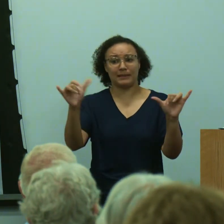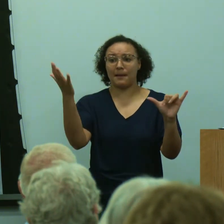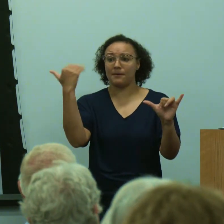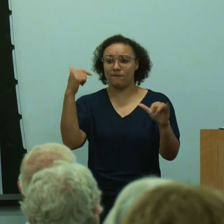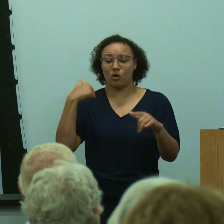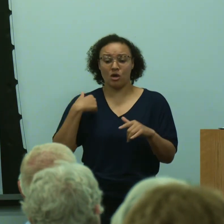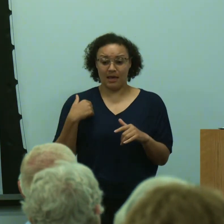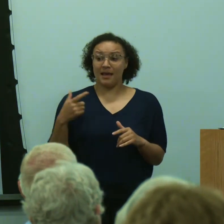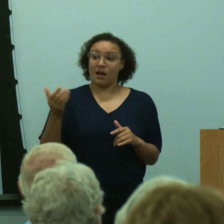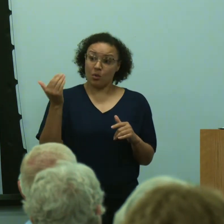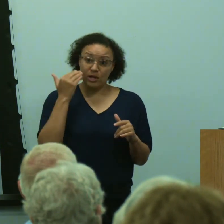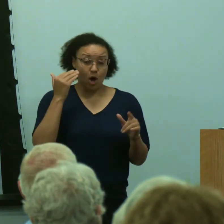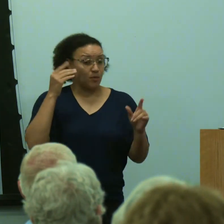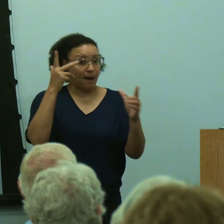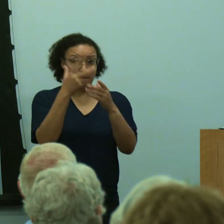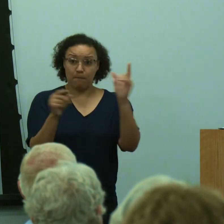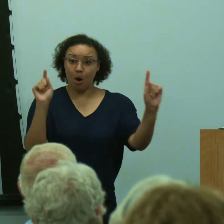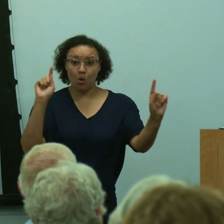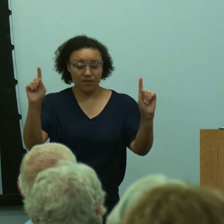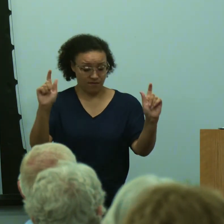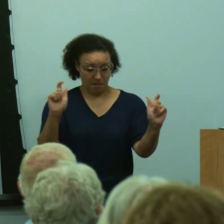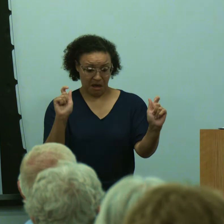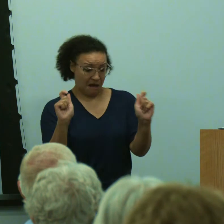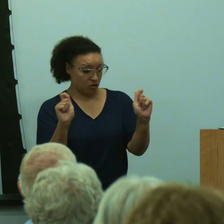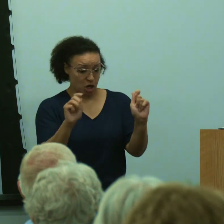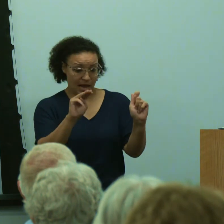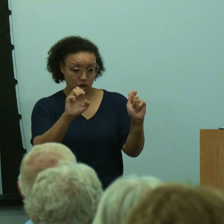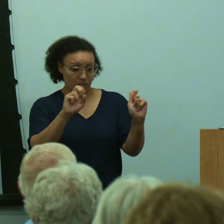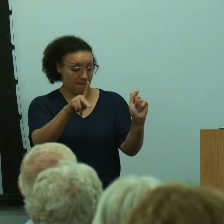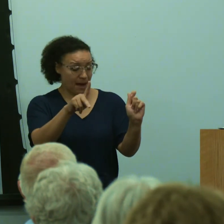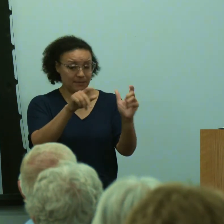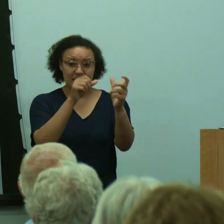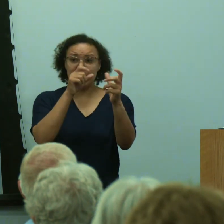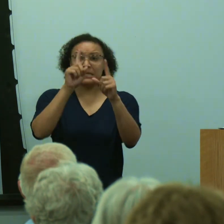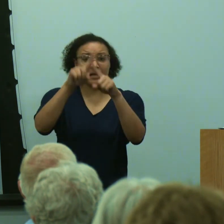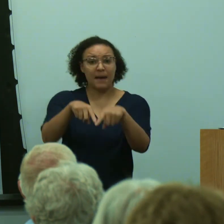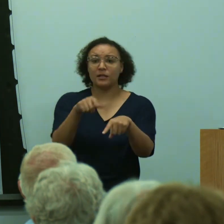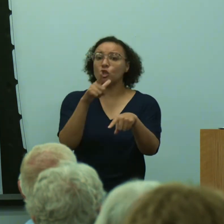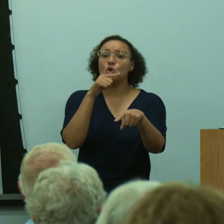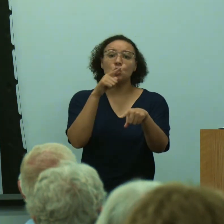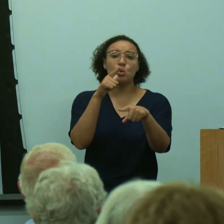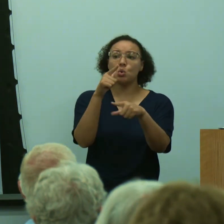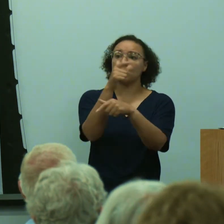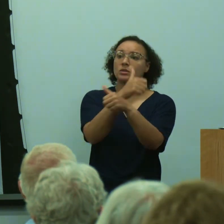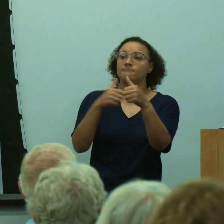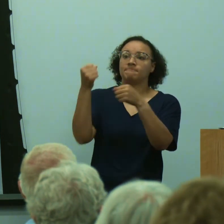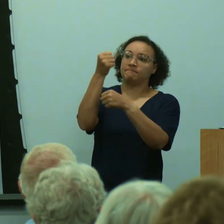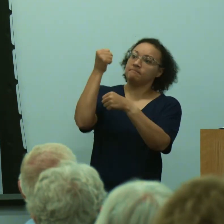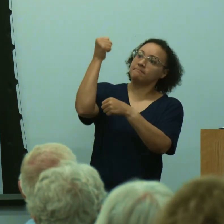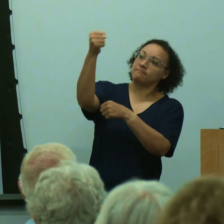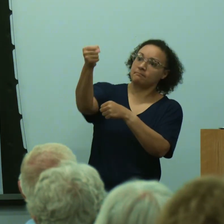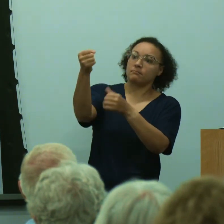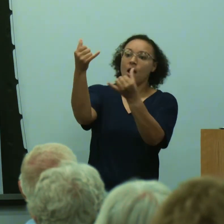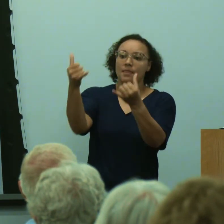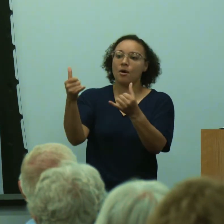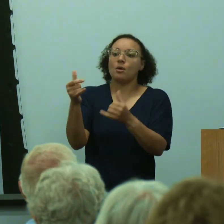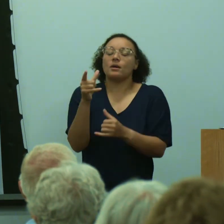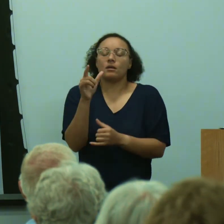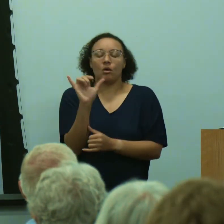leveraged these maps in many ways to the advantage of whoever's in power and who has the political control. And so it really is important for